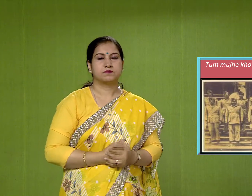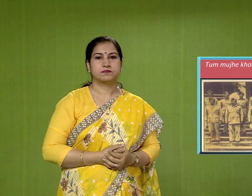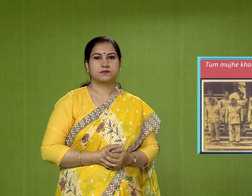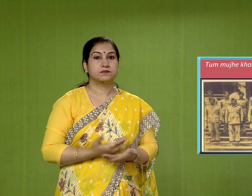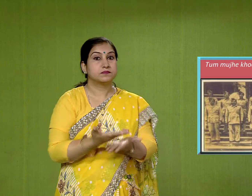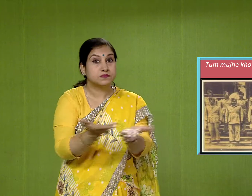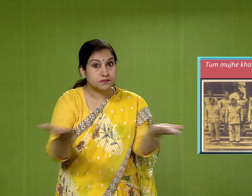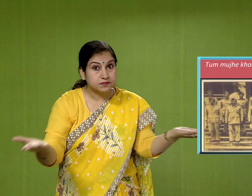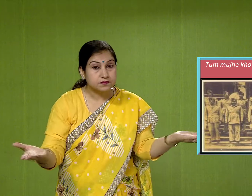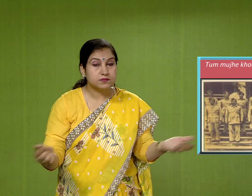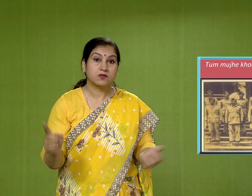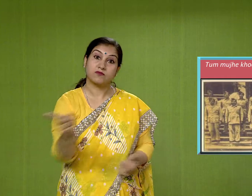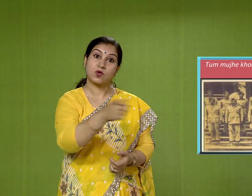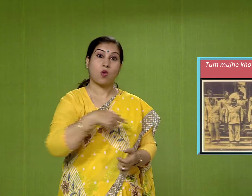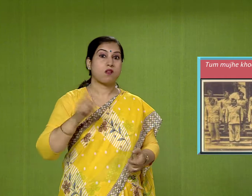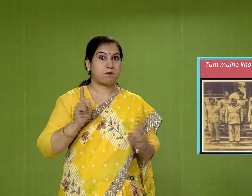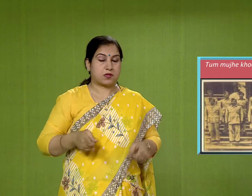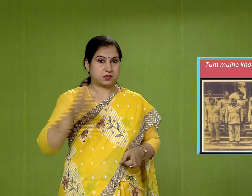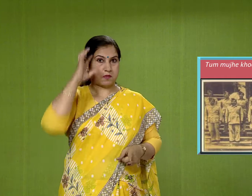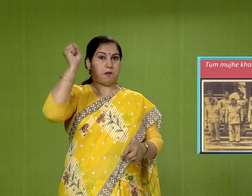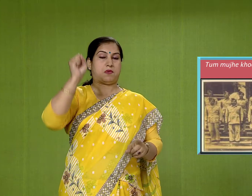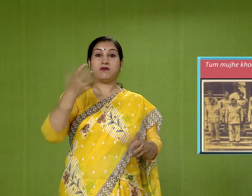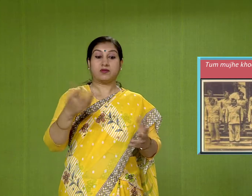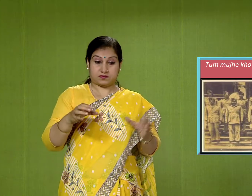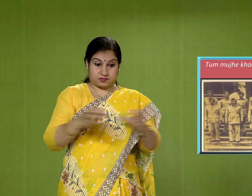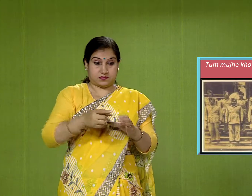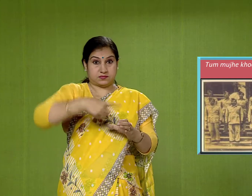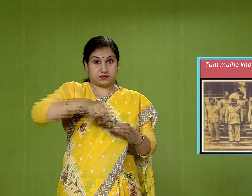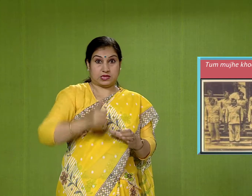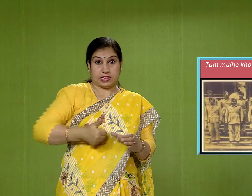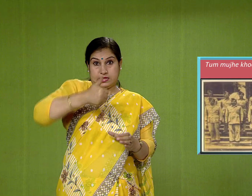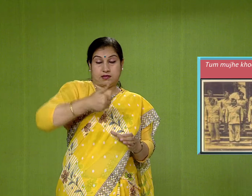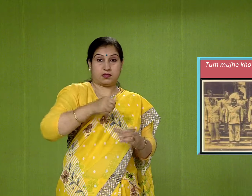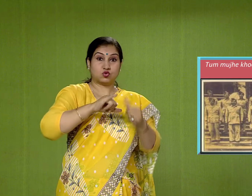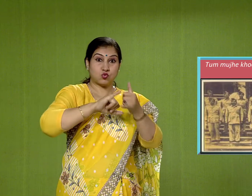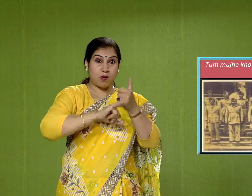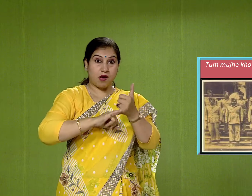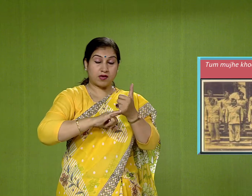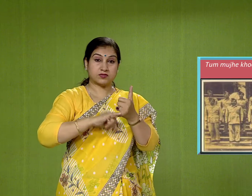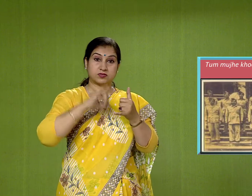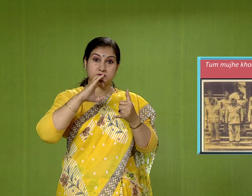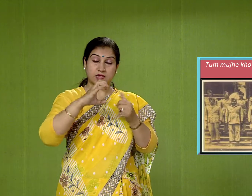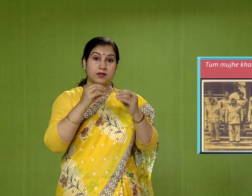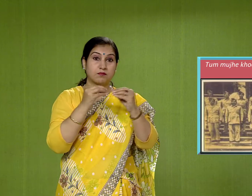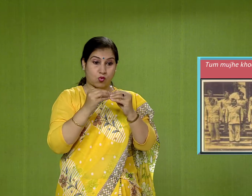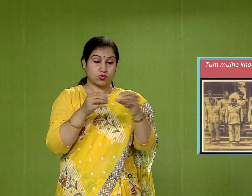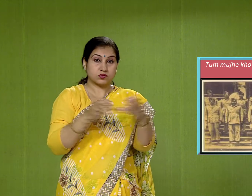Learners, we should remember that Subhash Chandra Bose and his